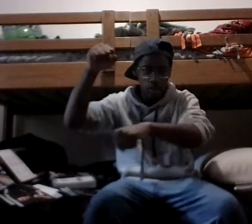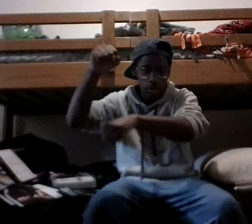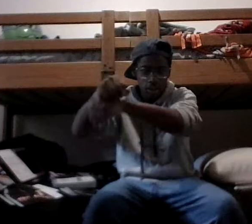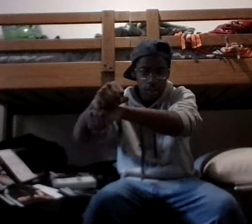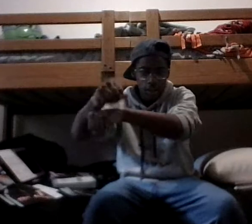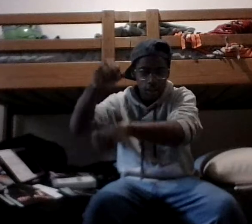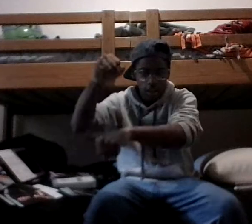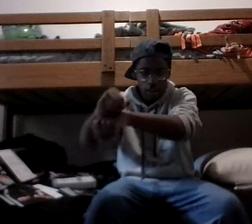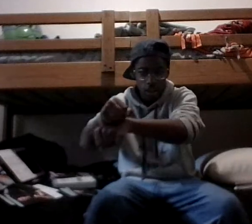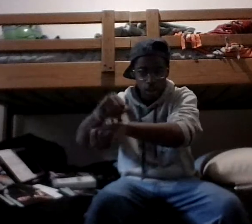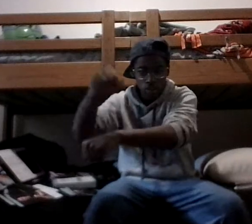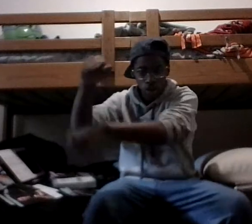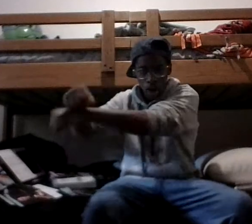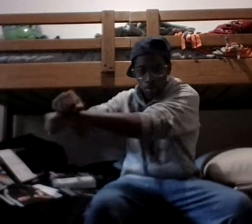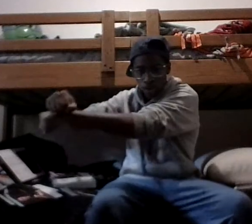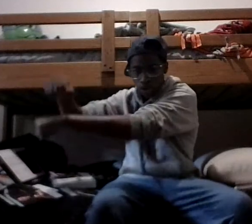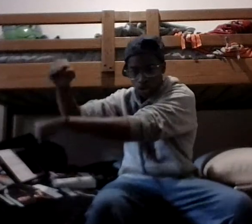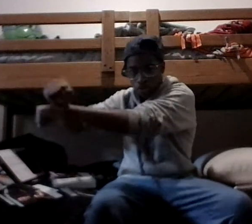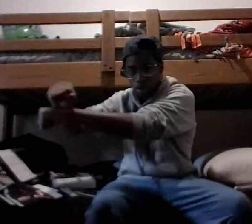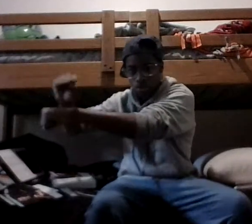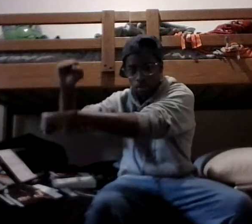and hit on top see what I'm doing